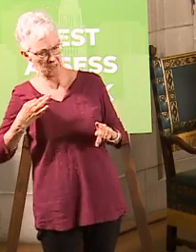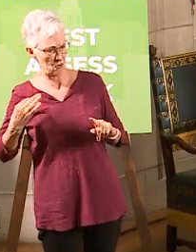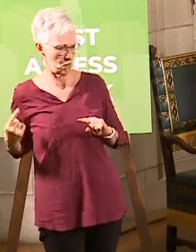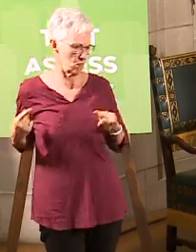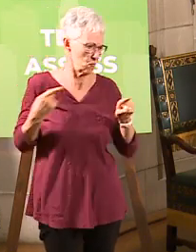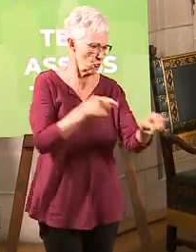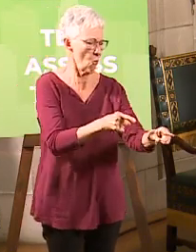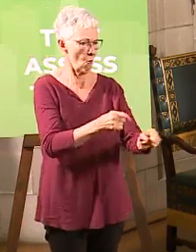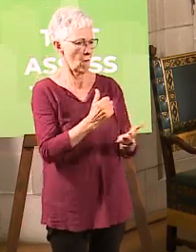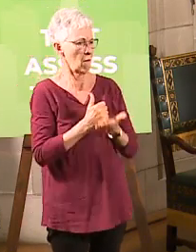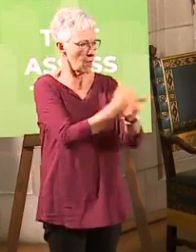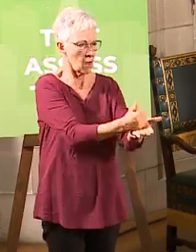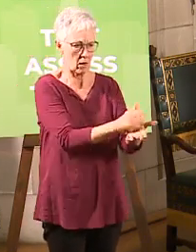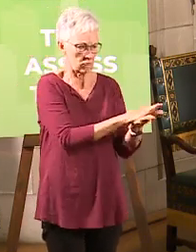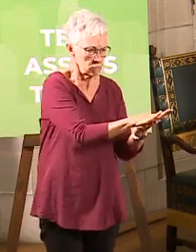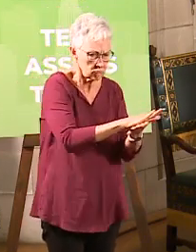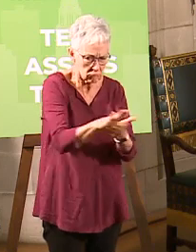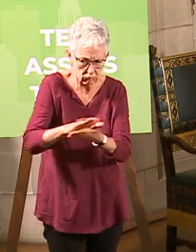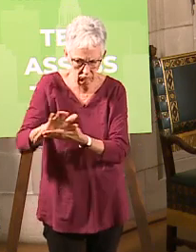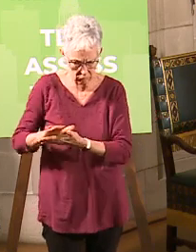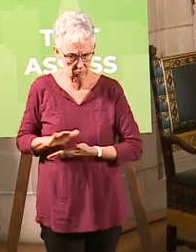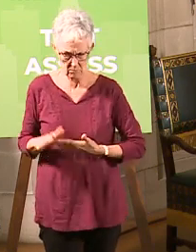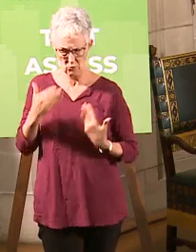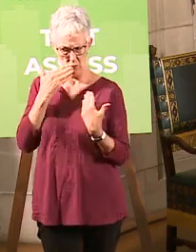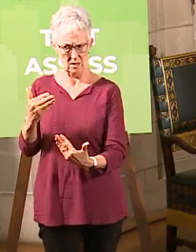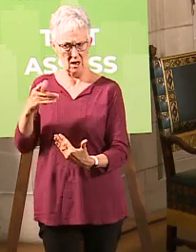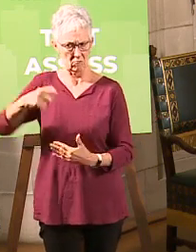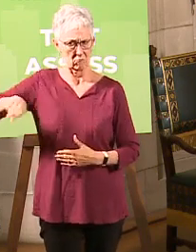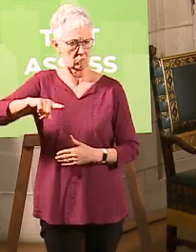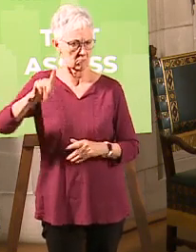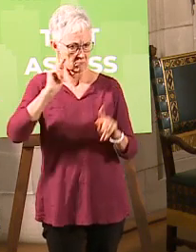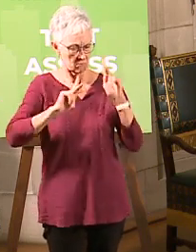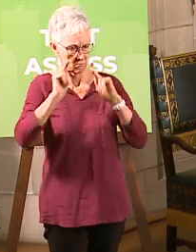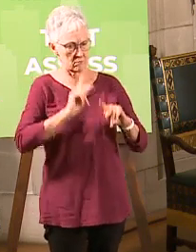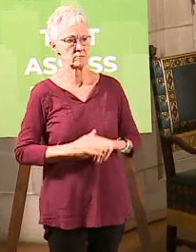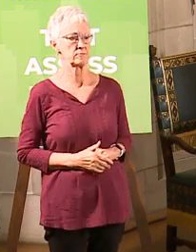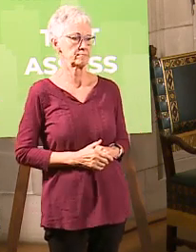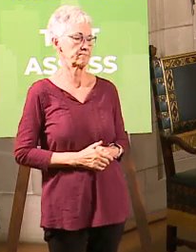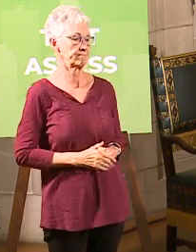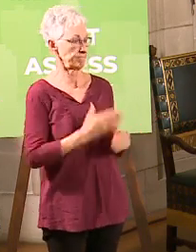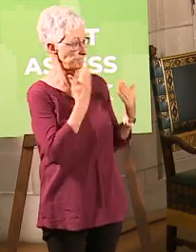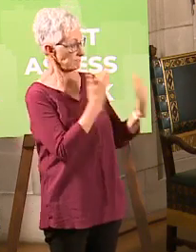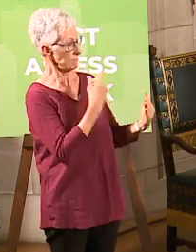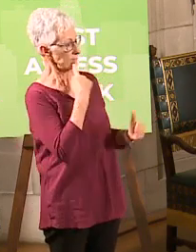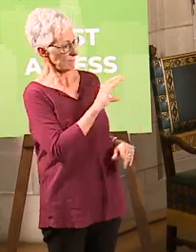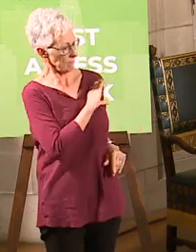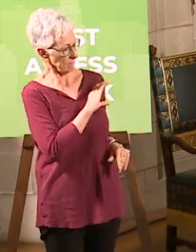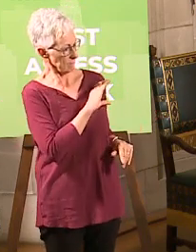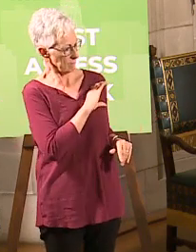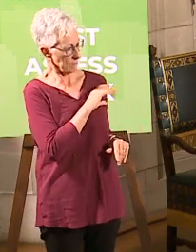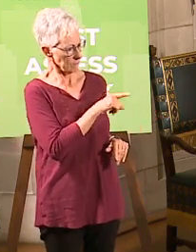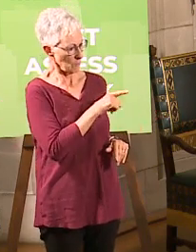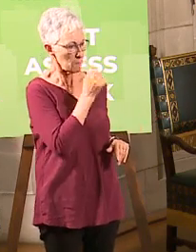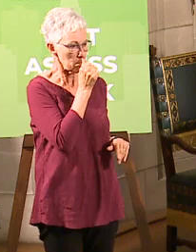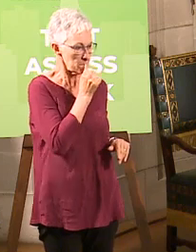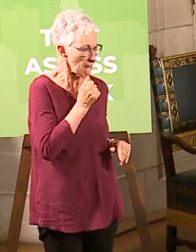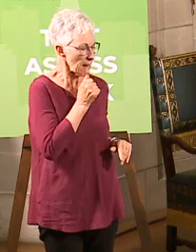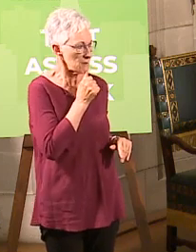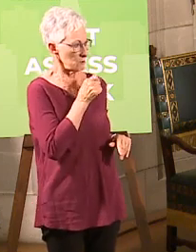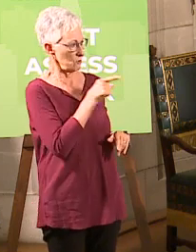not creating violence or damaging property. And I want to thank all the people in Omaha and Lincoln who came